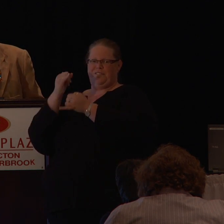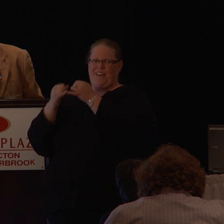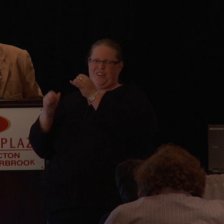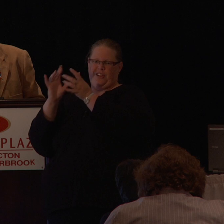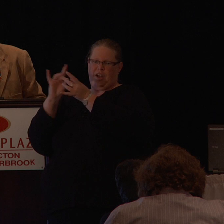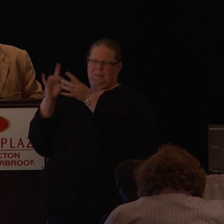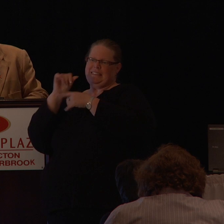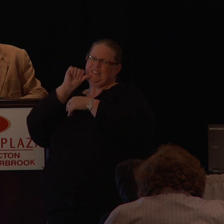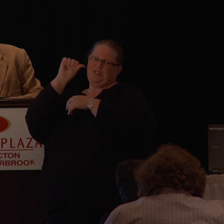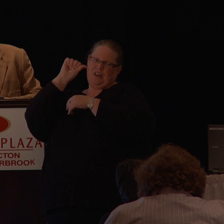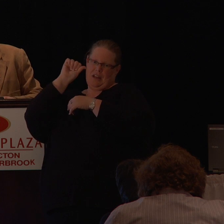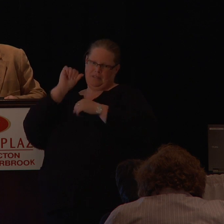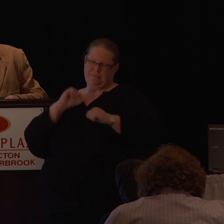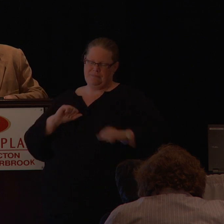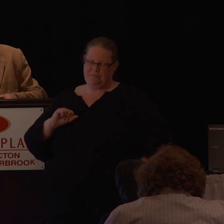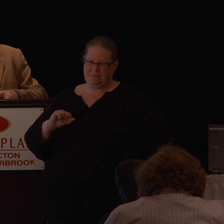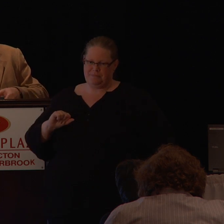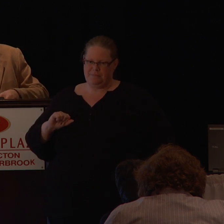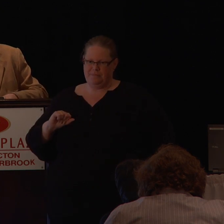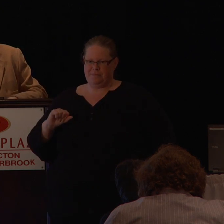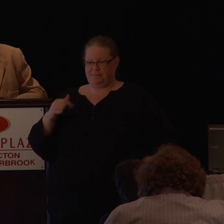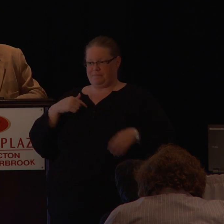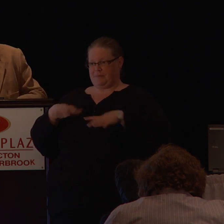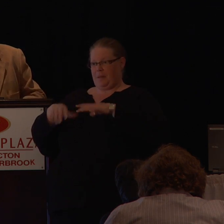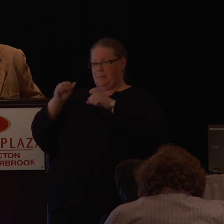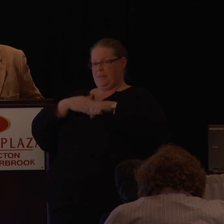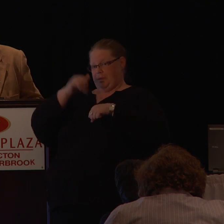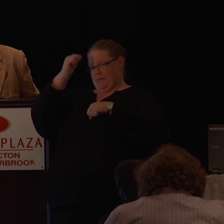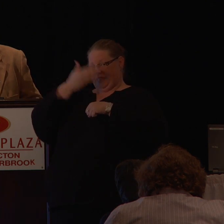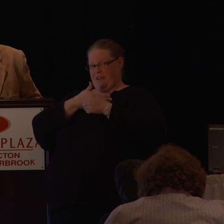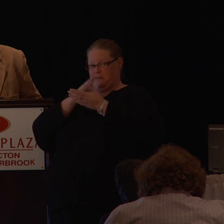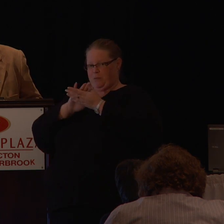comment yesterday when I picked him up from school.